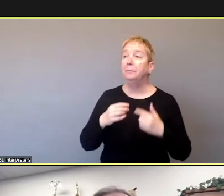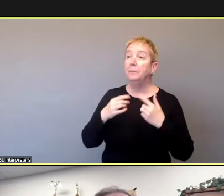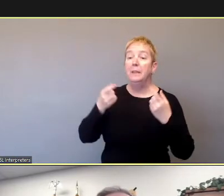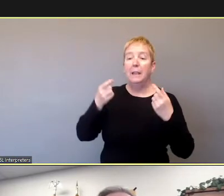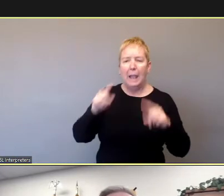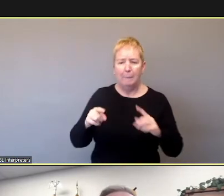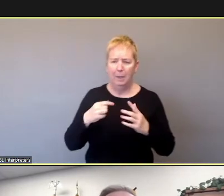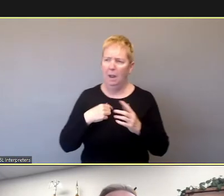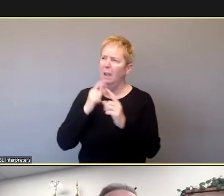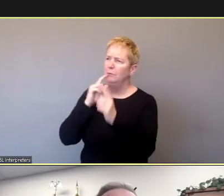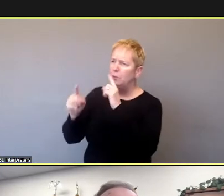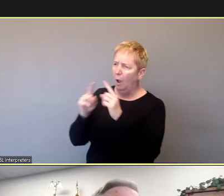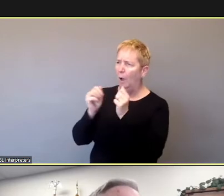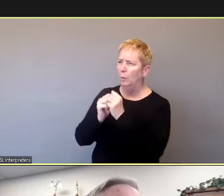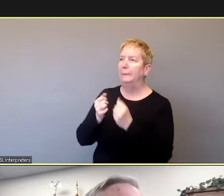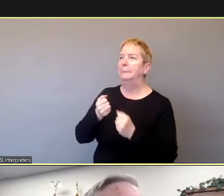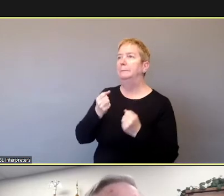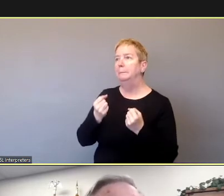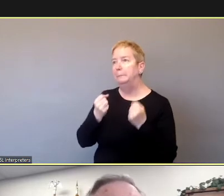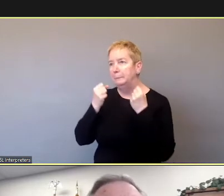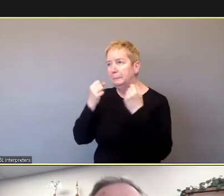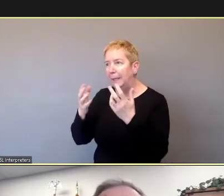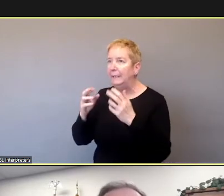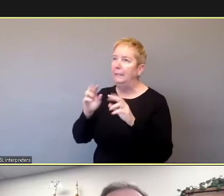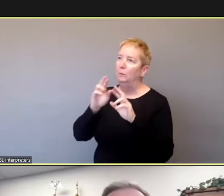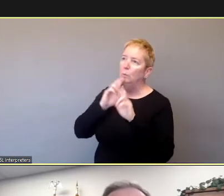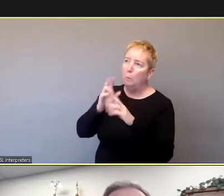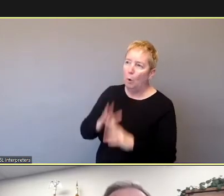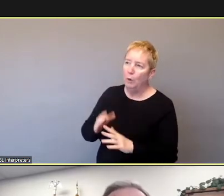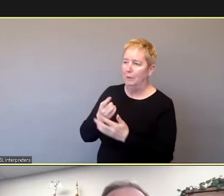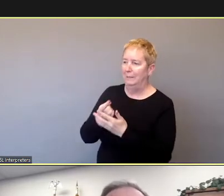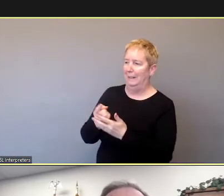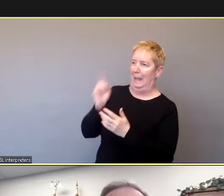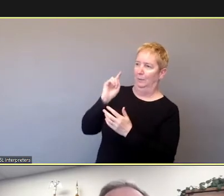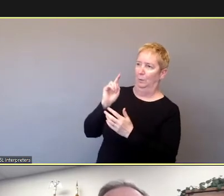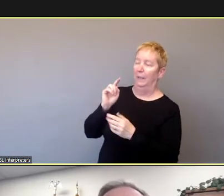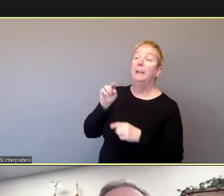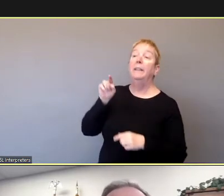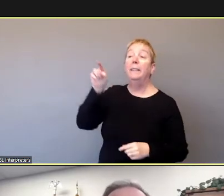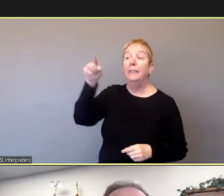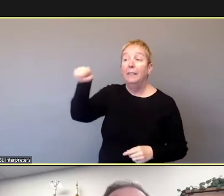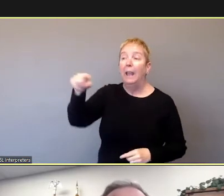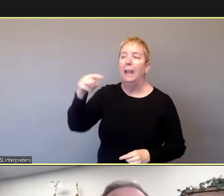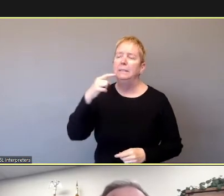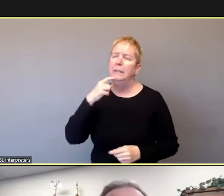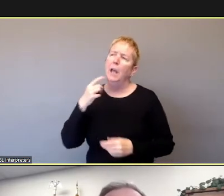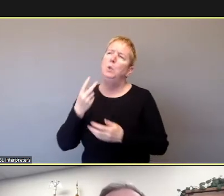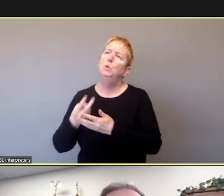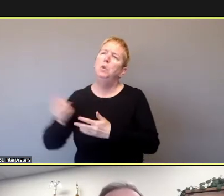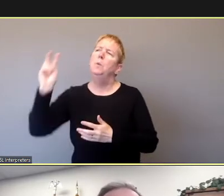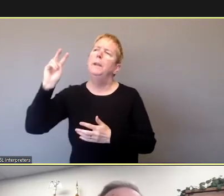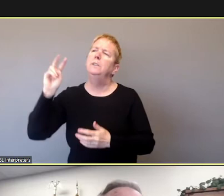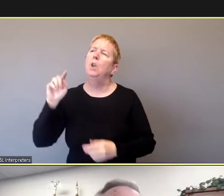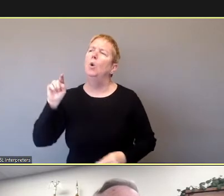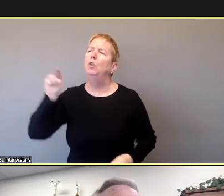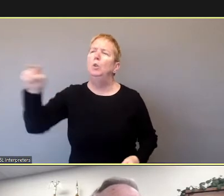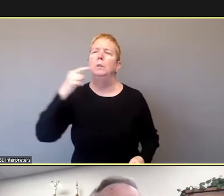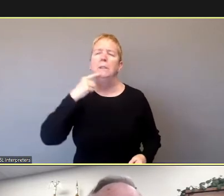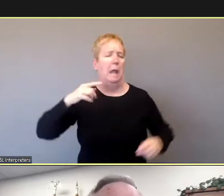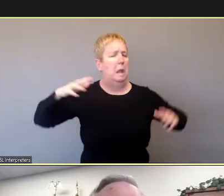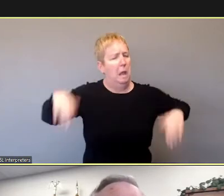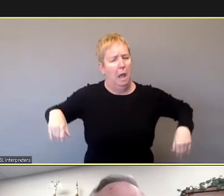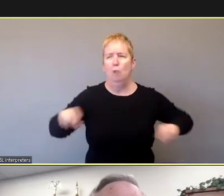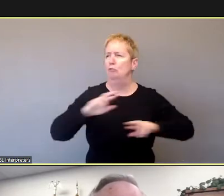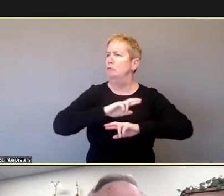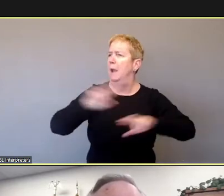reporters last week about, hey, 2 weeks ago, Dr. Grace, you told us we weren't ready for the end of